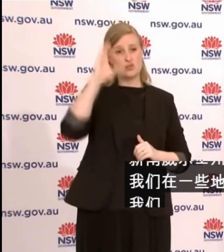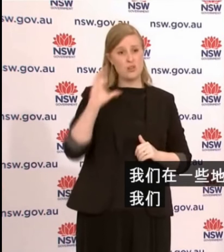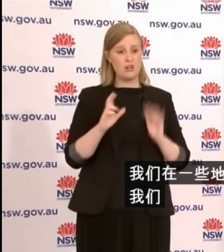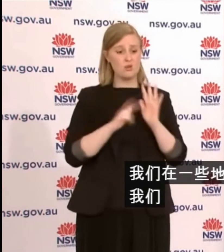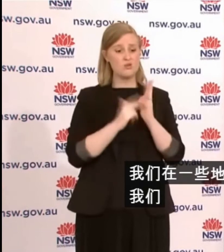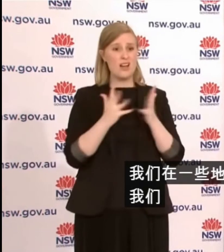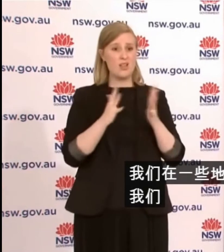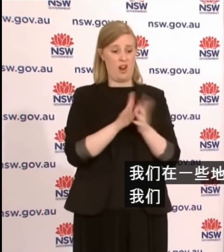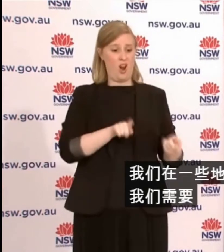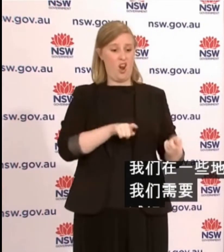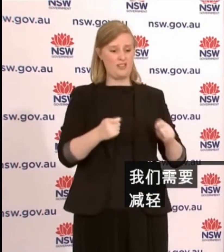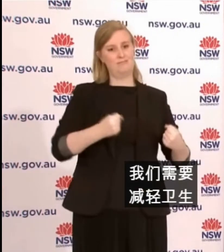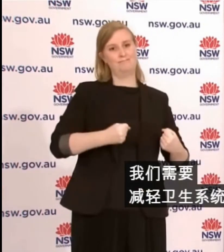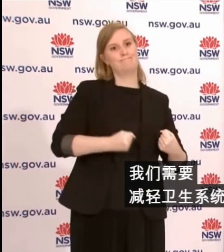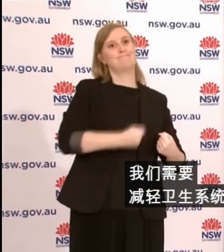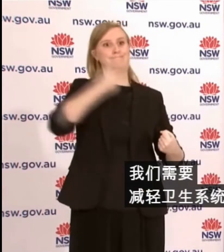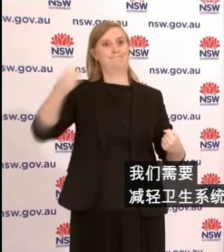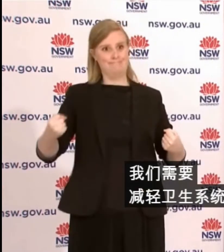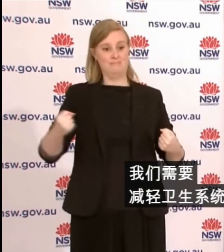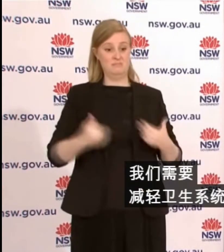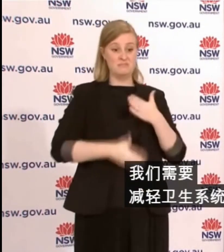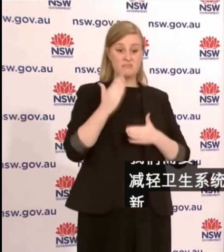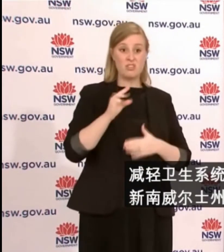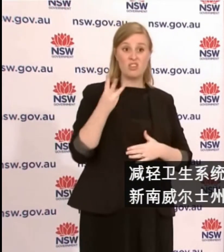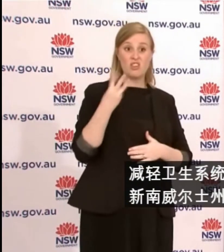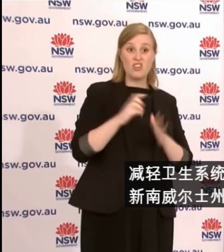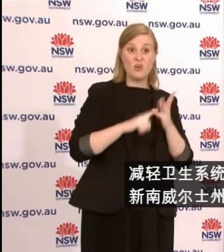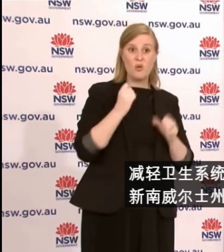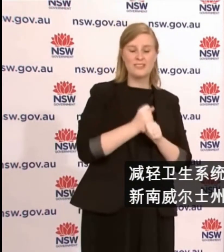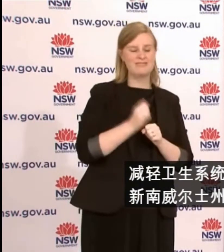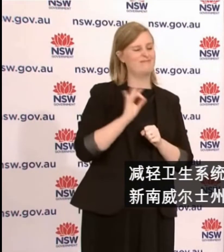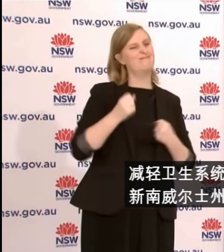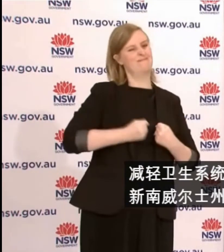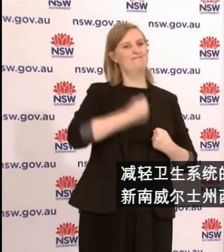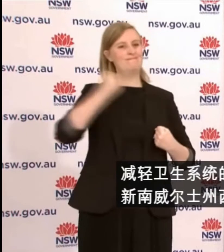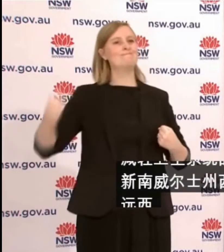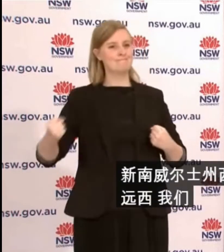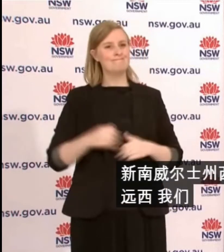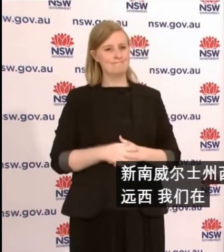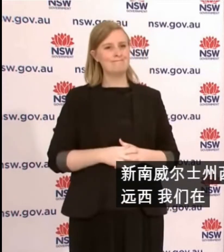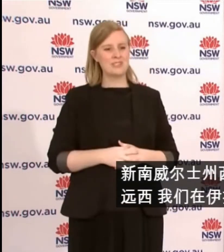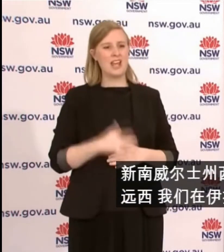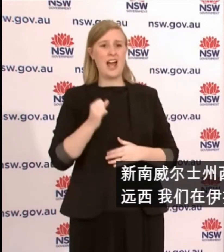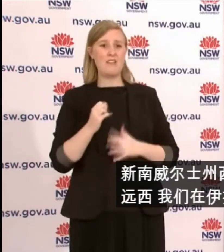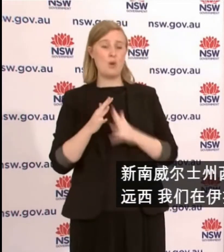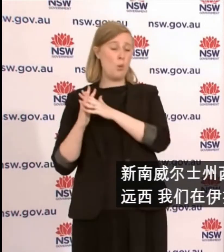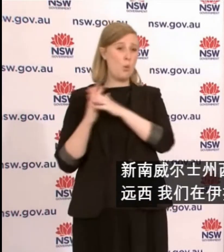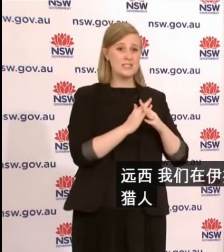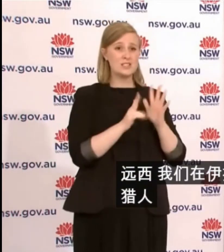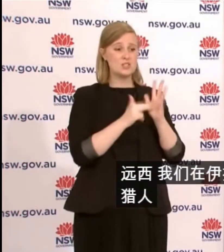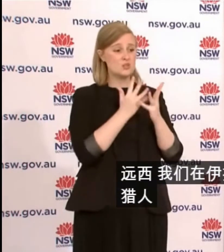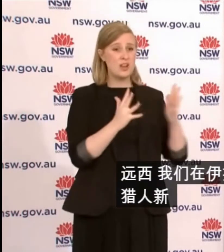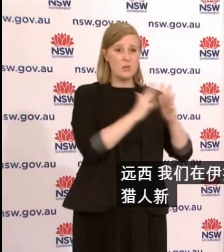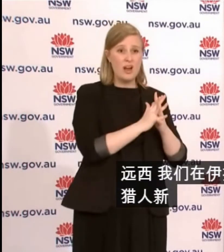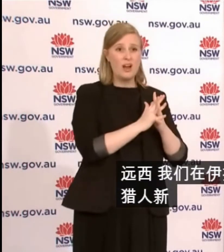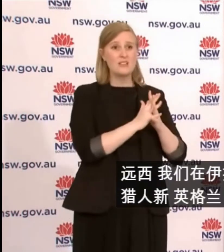edge in the regions. We need to take pressure off the health system. We've got areas of concern like Western New South Wales, the far west. We still have cases in the